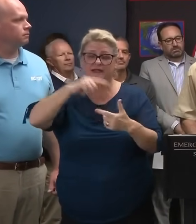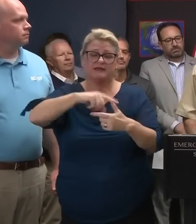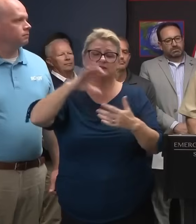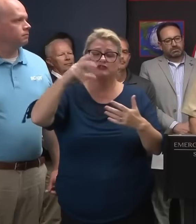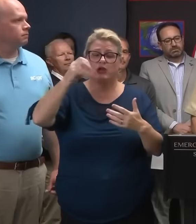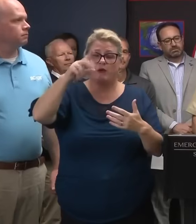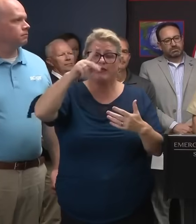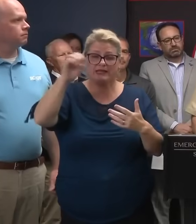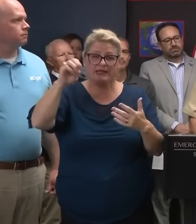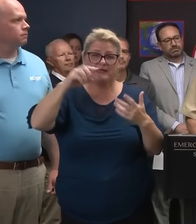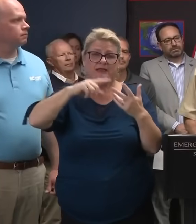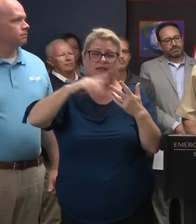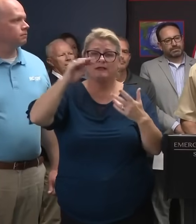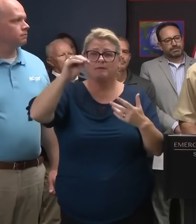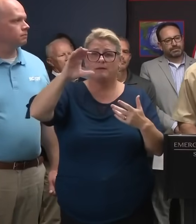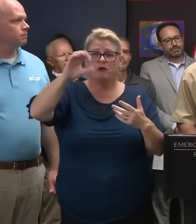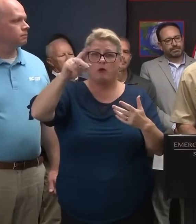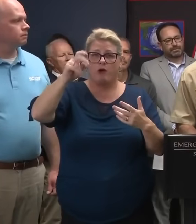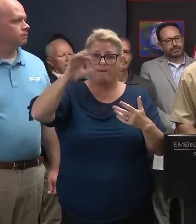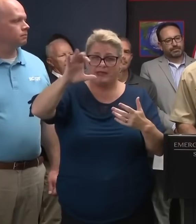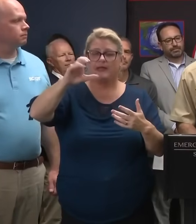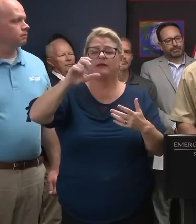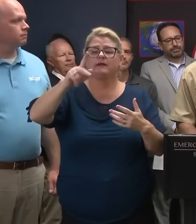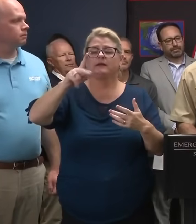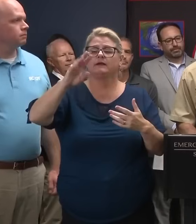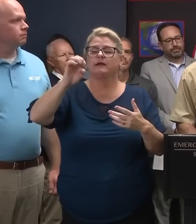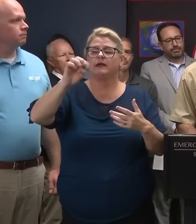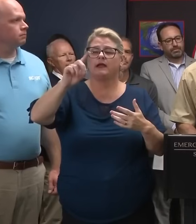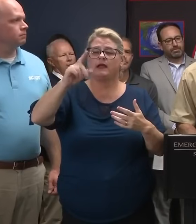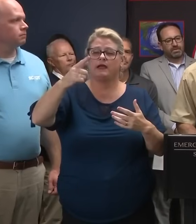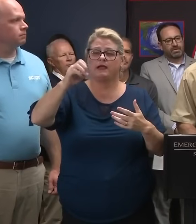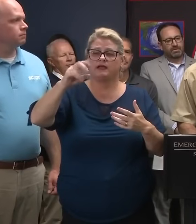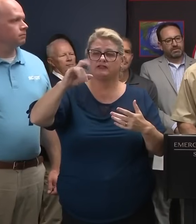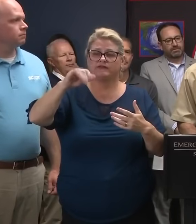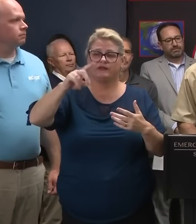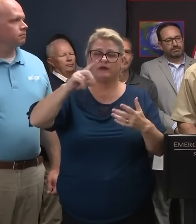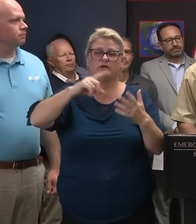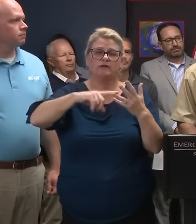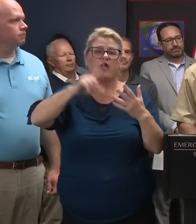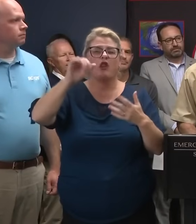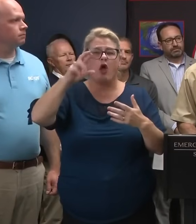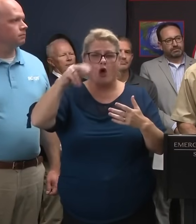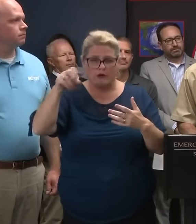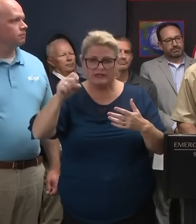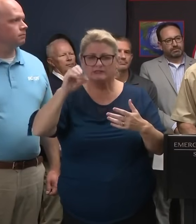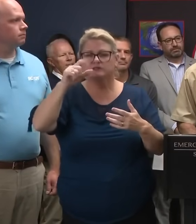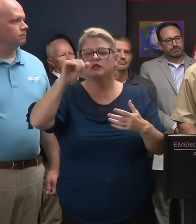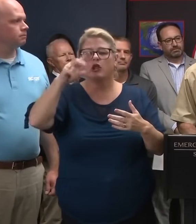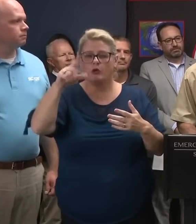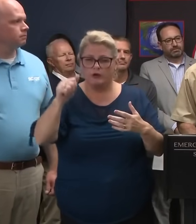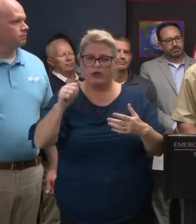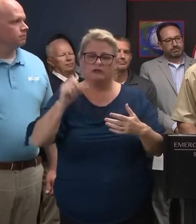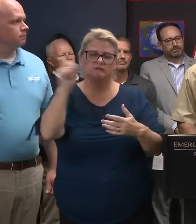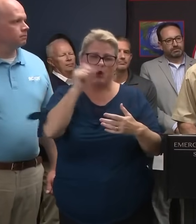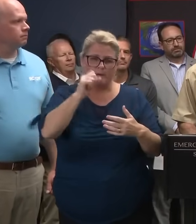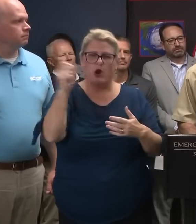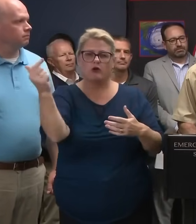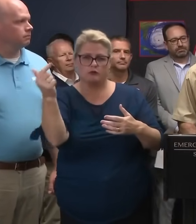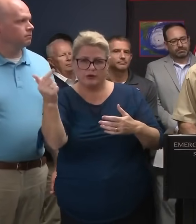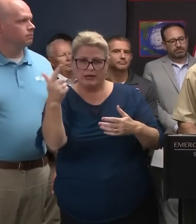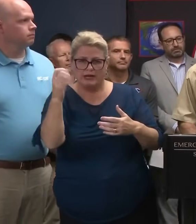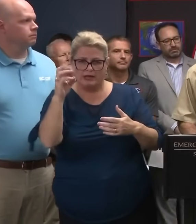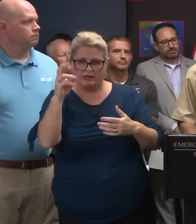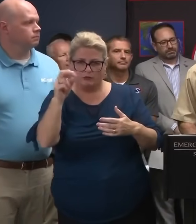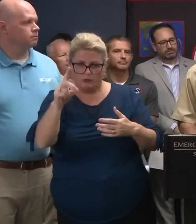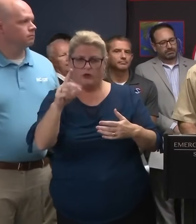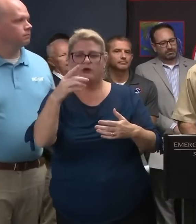Cherokee, McCormick, Edgefield, Saluda, Lawrence, Union, Greenwood, Spartanburg, Kershaw counties,